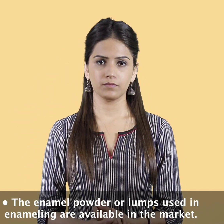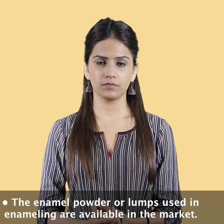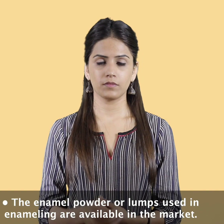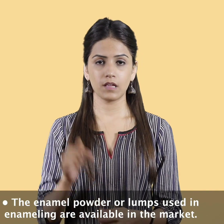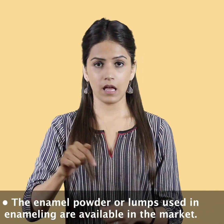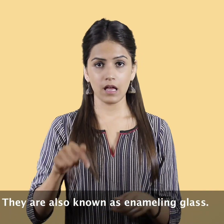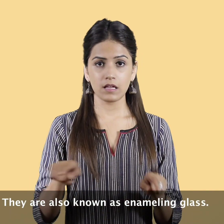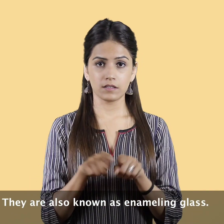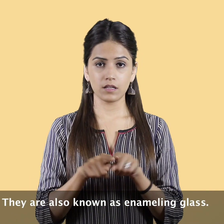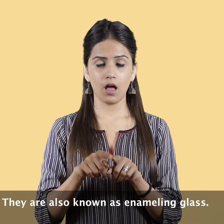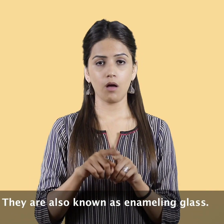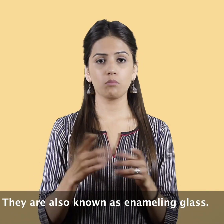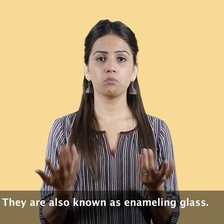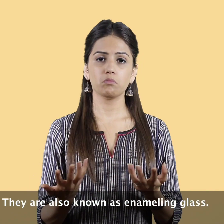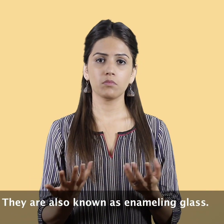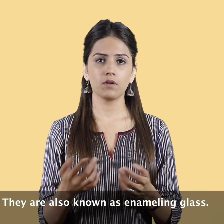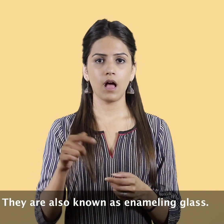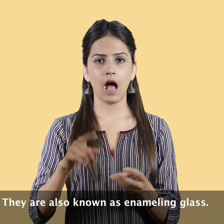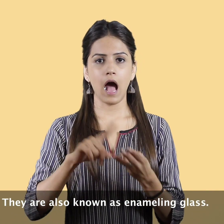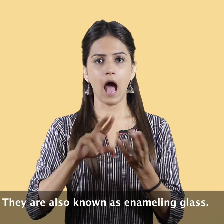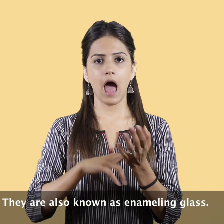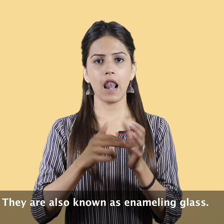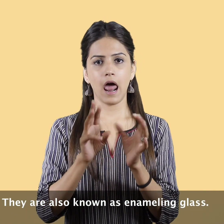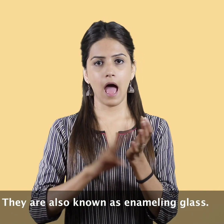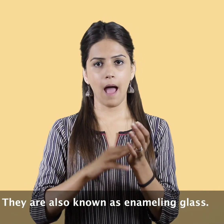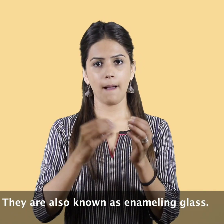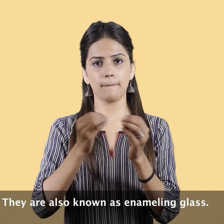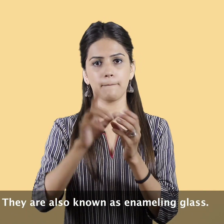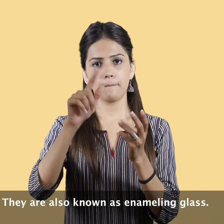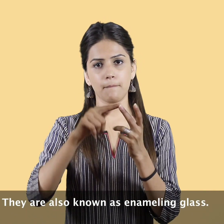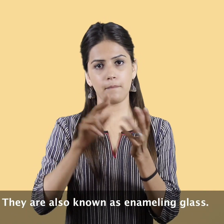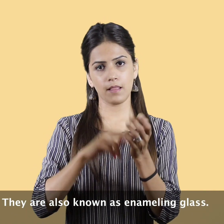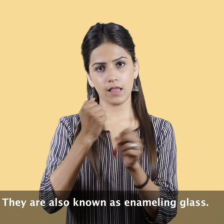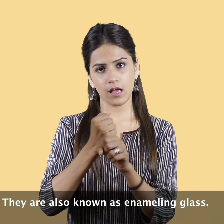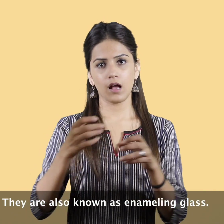They are also known as enamelling glass.